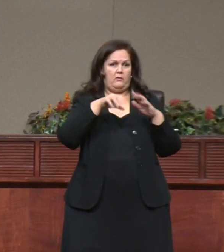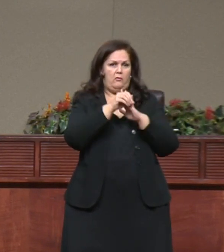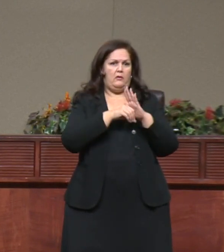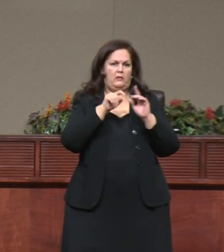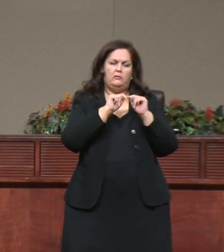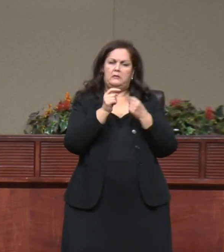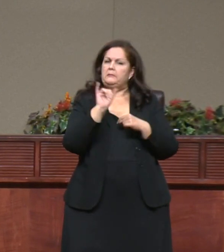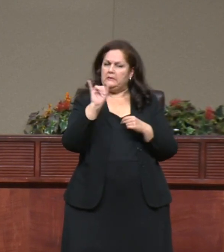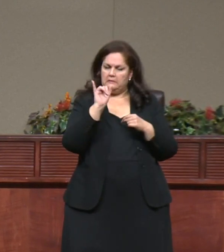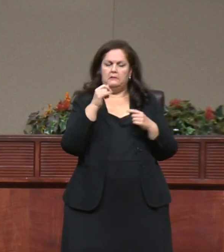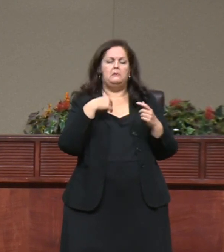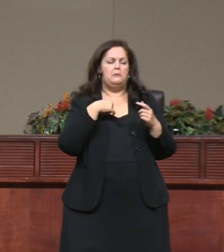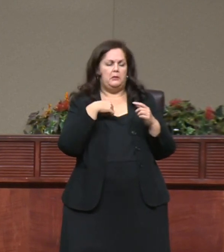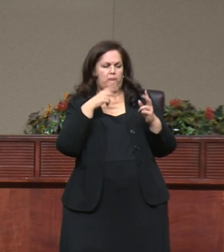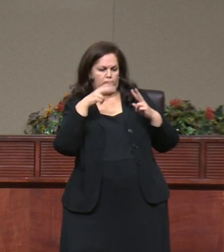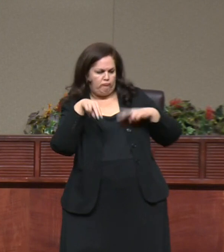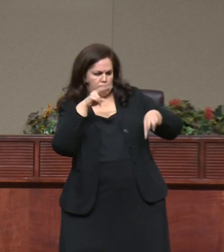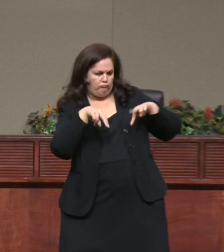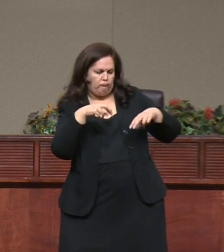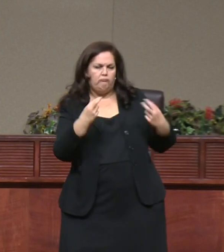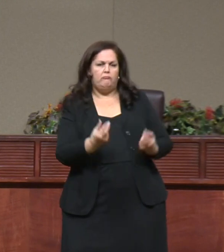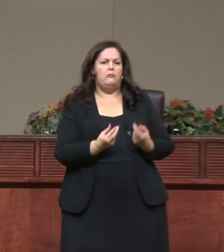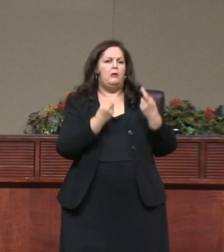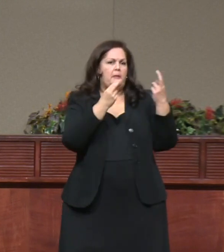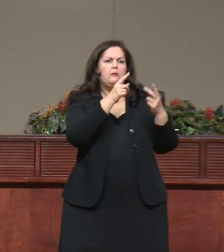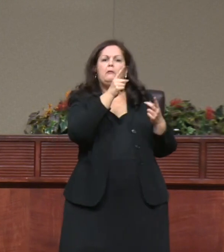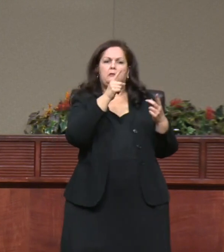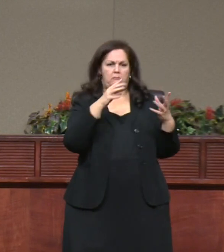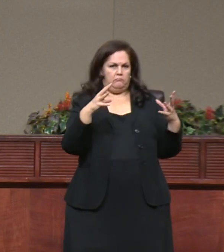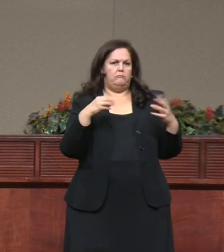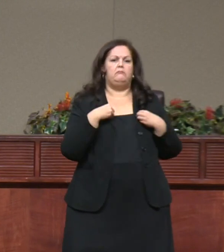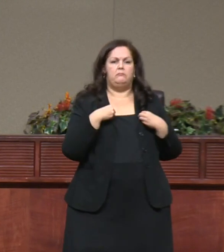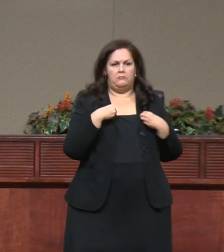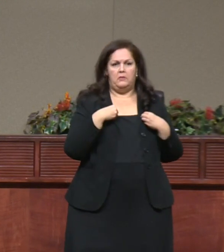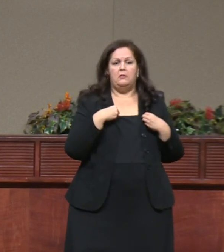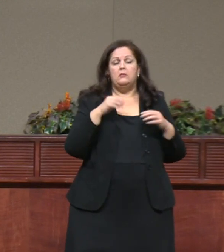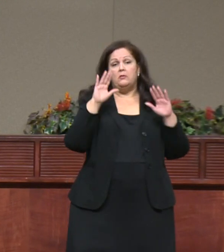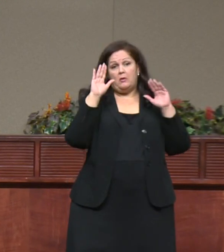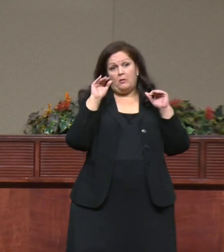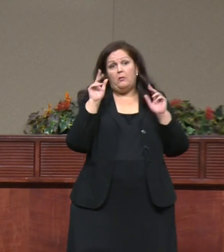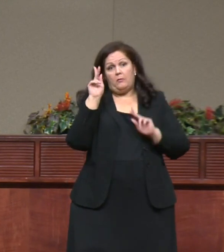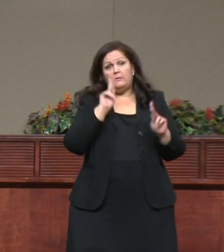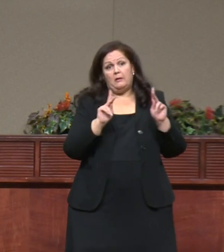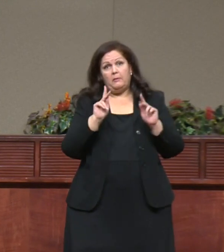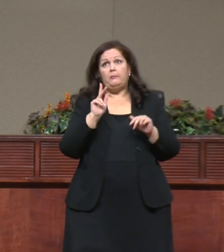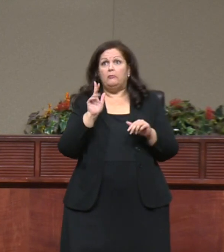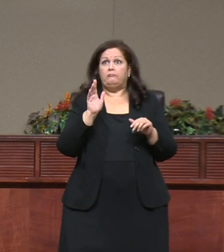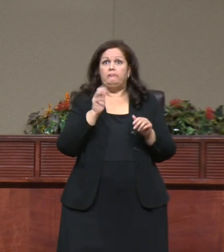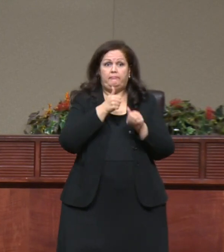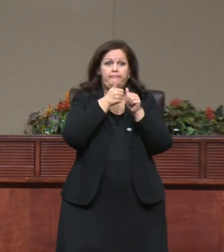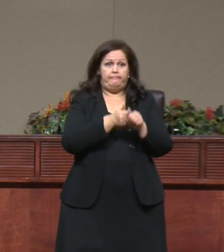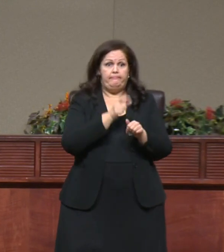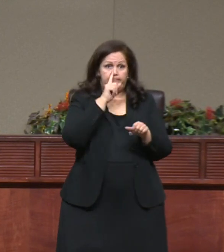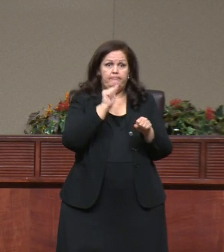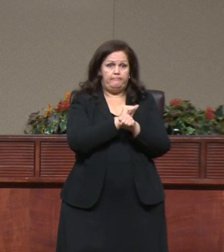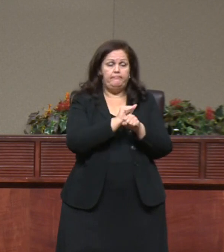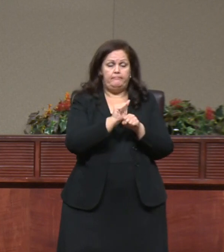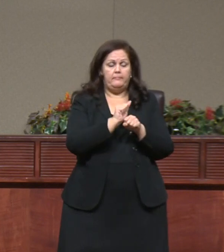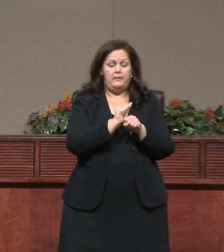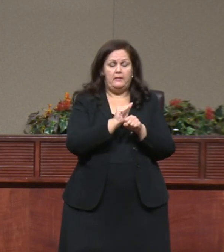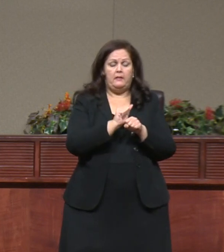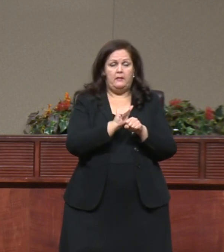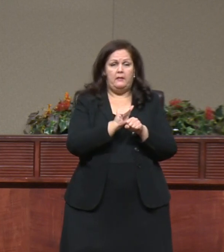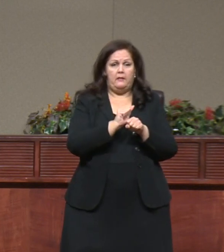some recommendations, and they took on, and we hope that people follow. But the